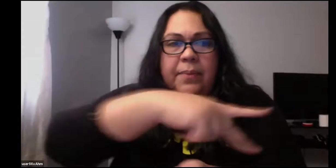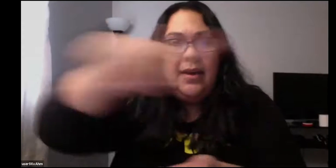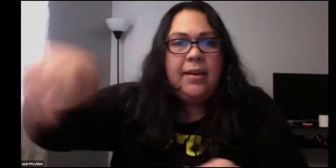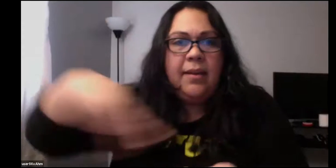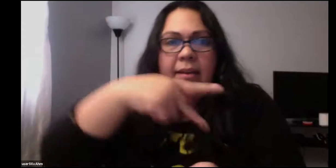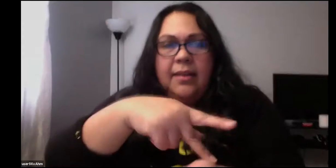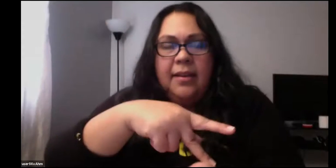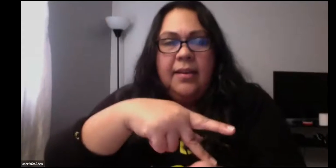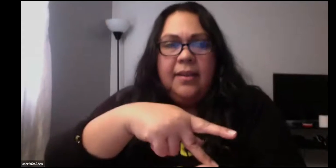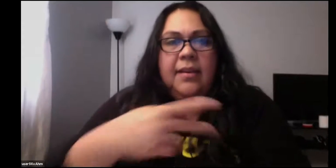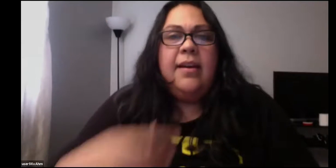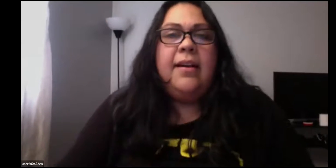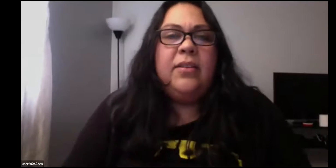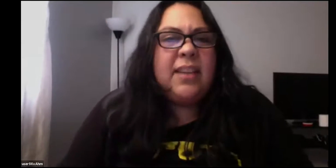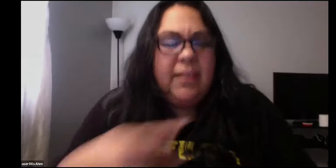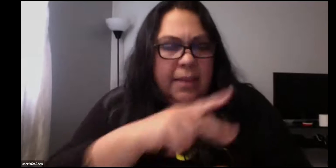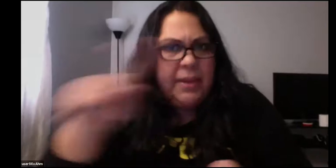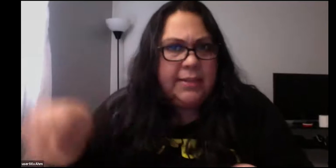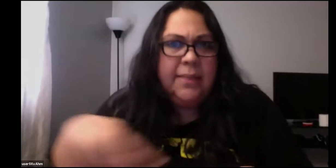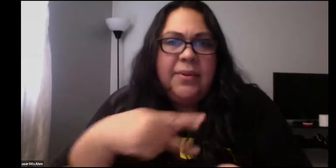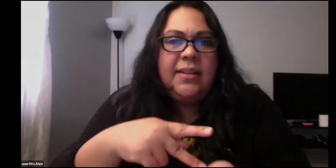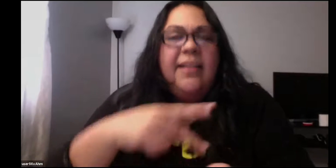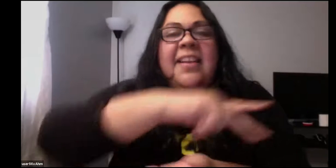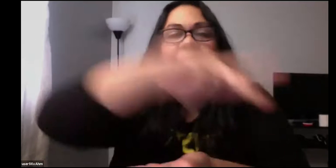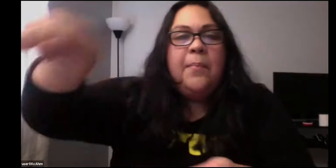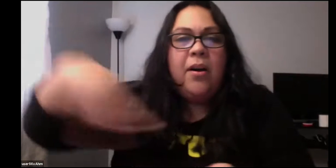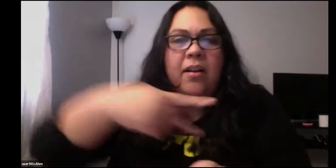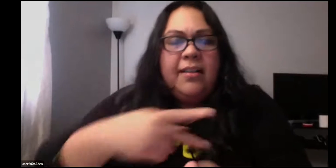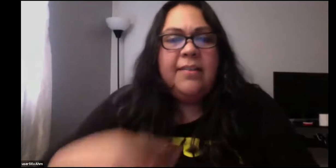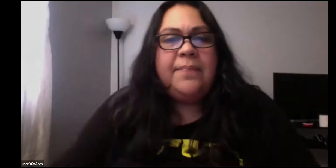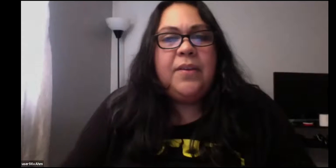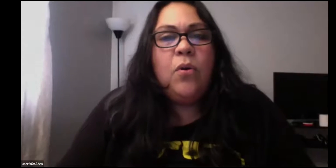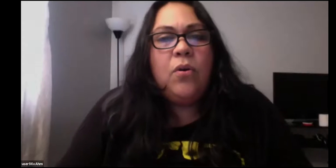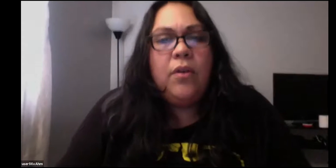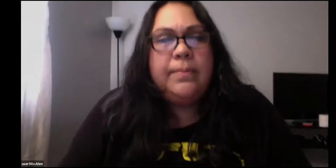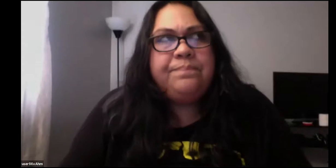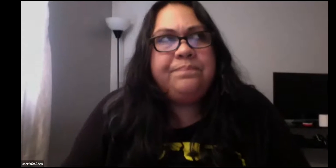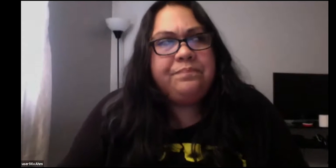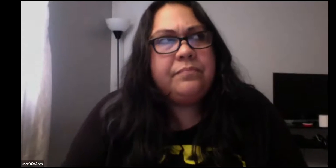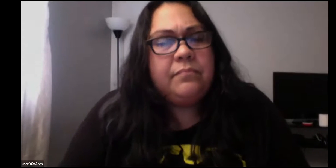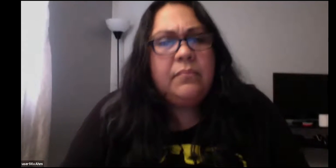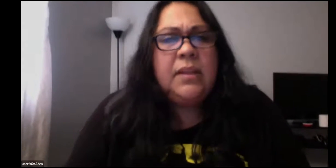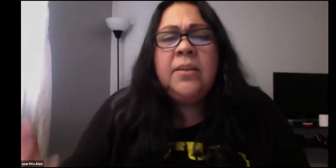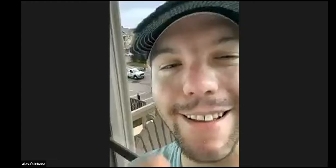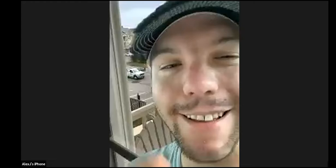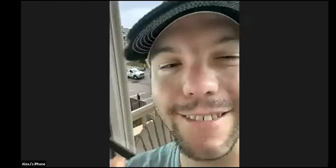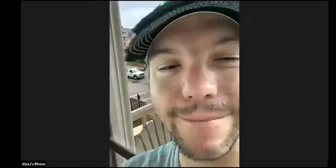P. It looks kind of like pizza, but it's not. Park, or some people just spell